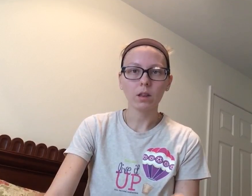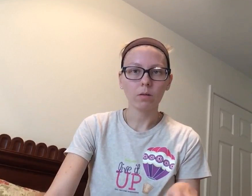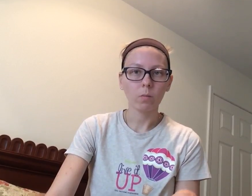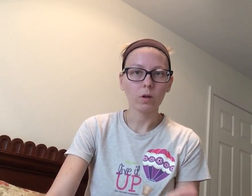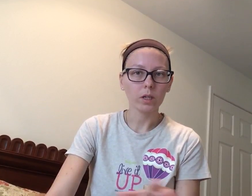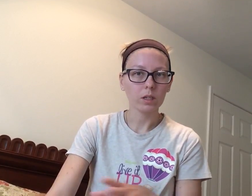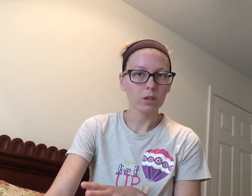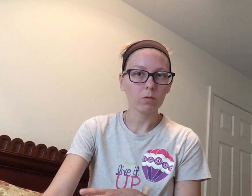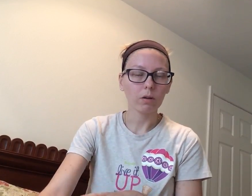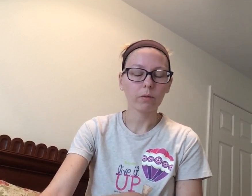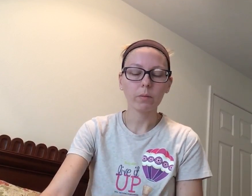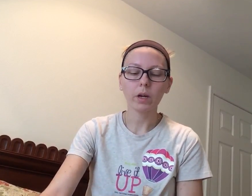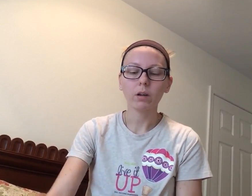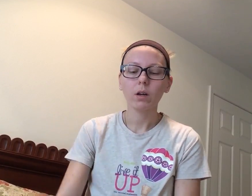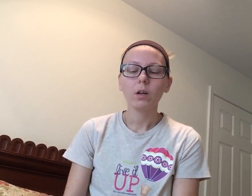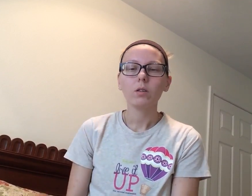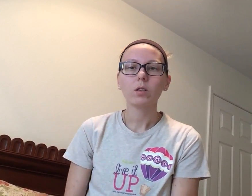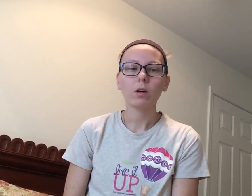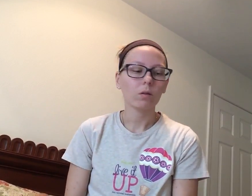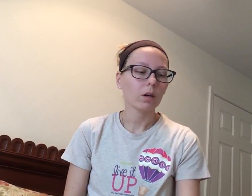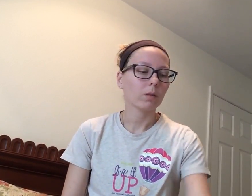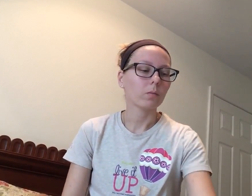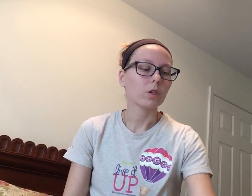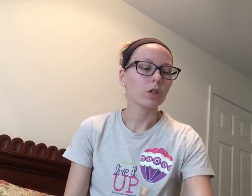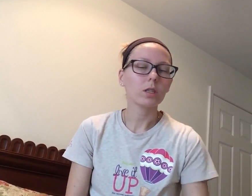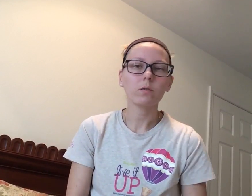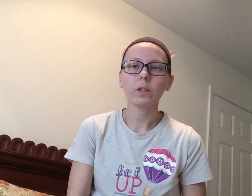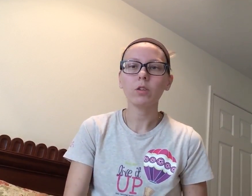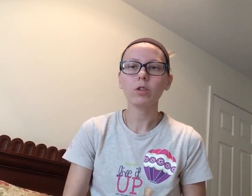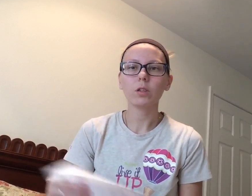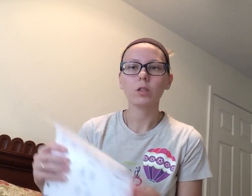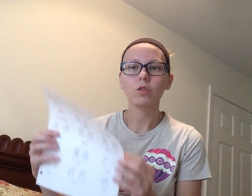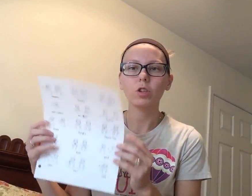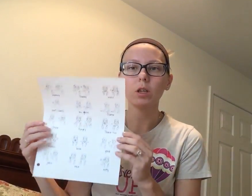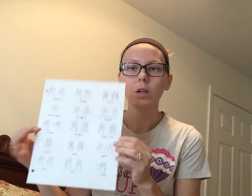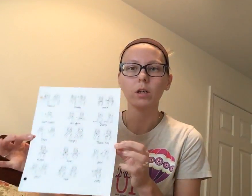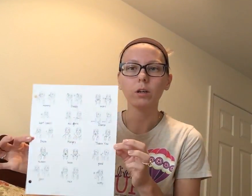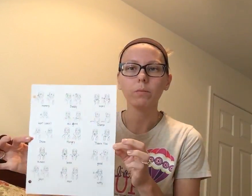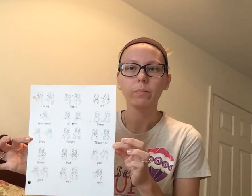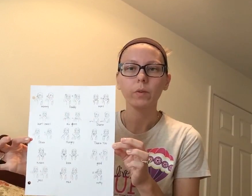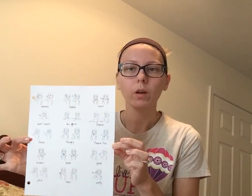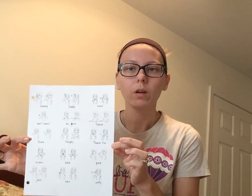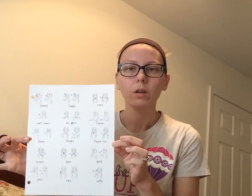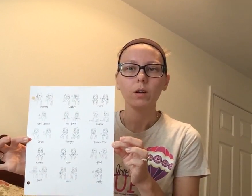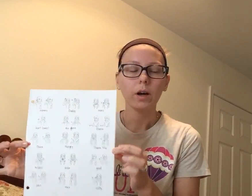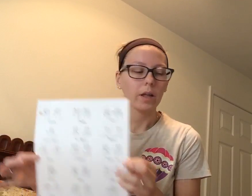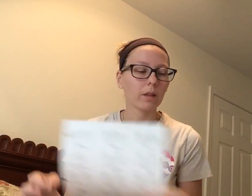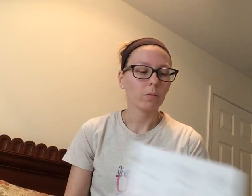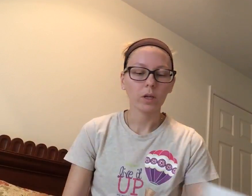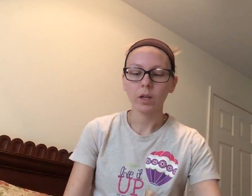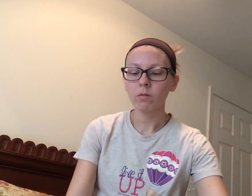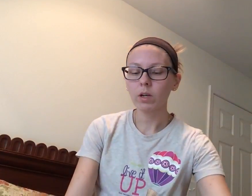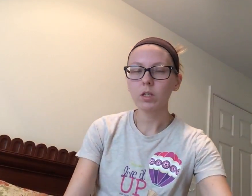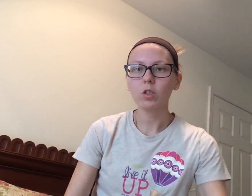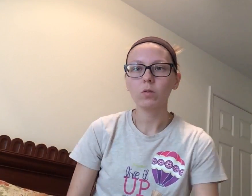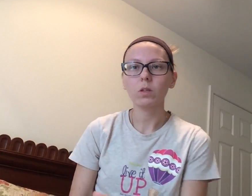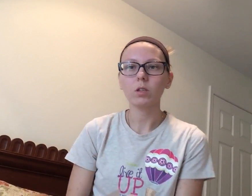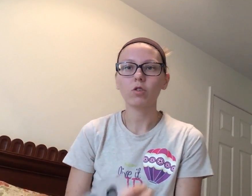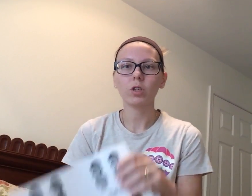then we'll continue on from there. So we just finished this sheet here and then we're getting ready to do these